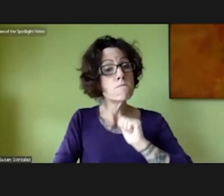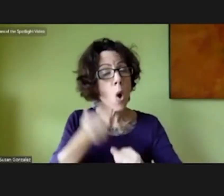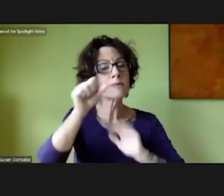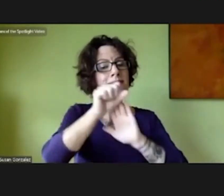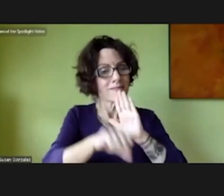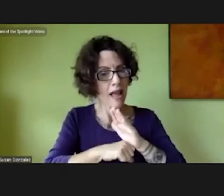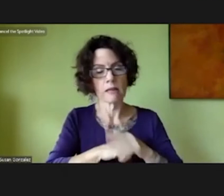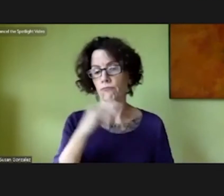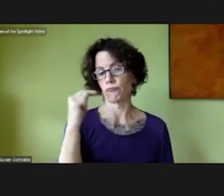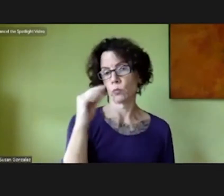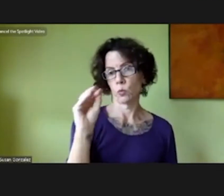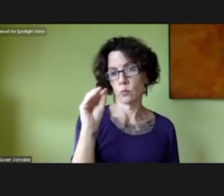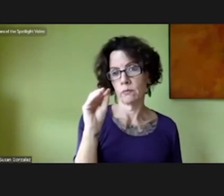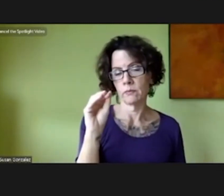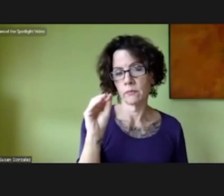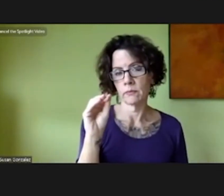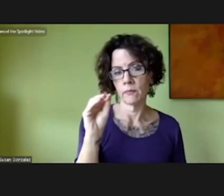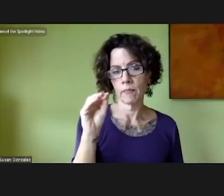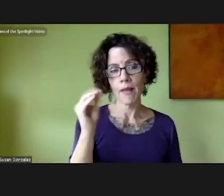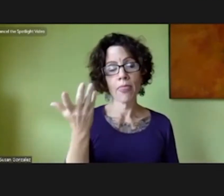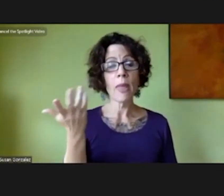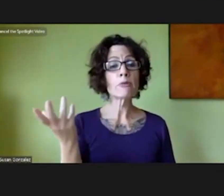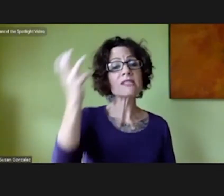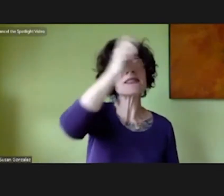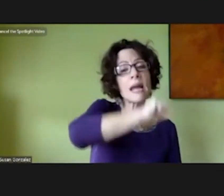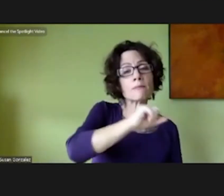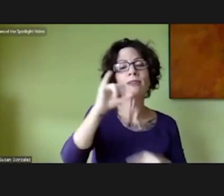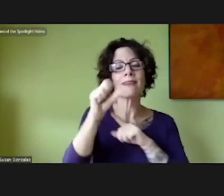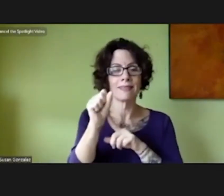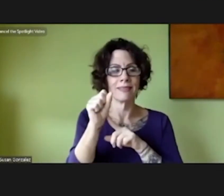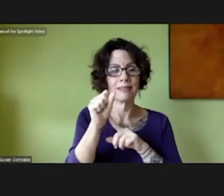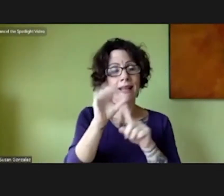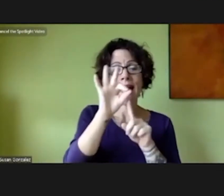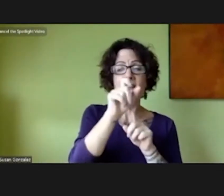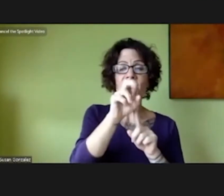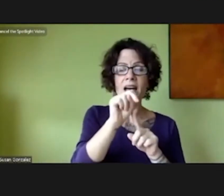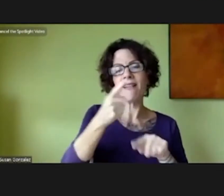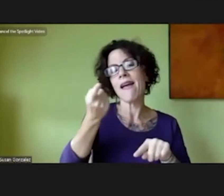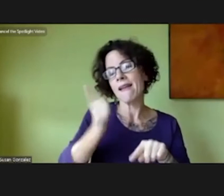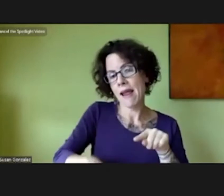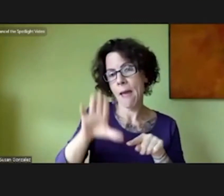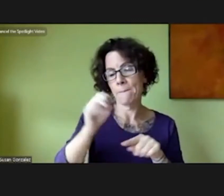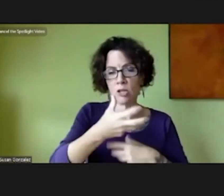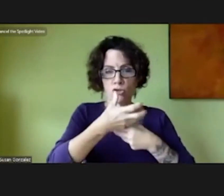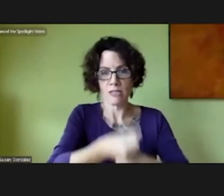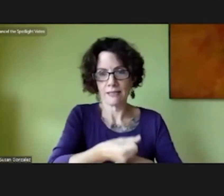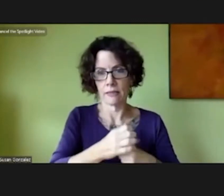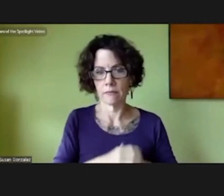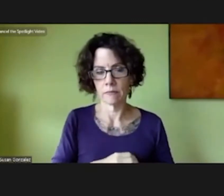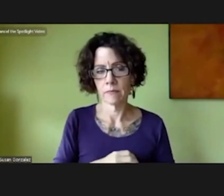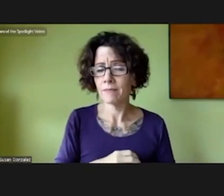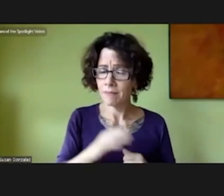Felons, those who have a documented felony on record, most states will say